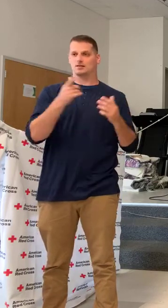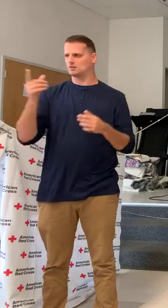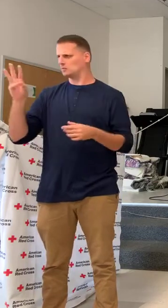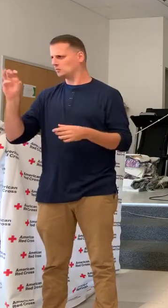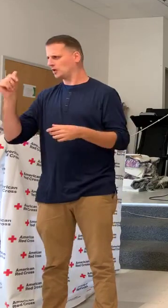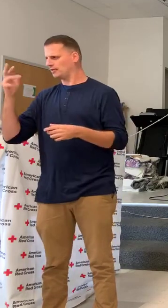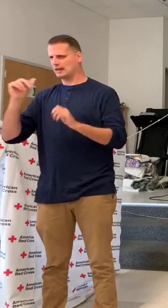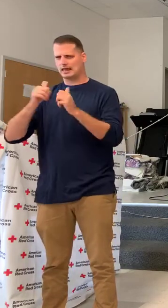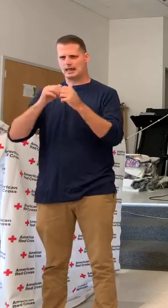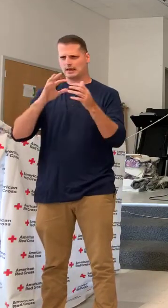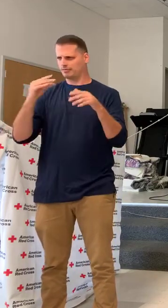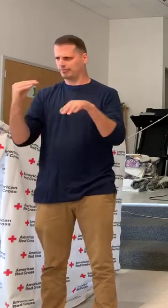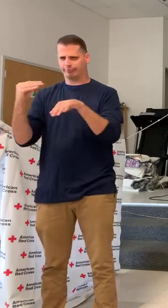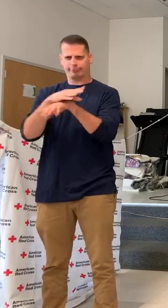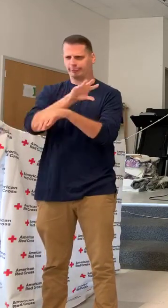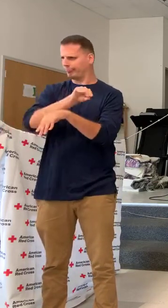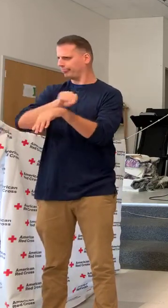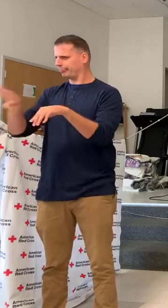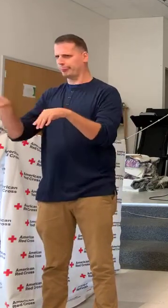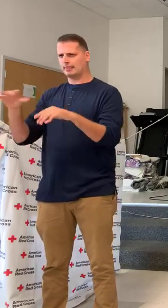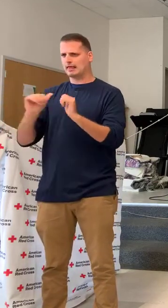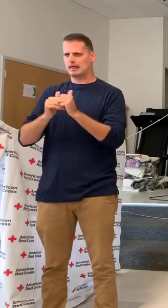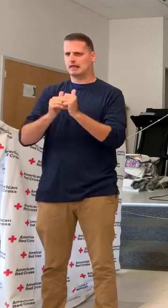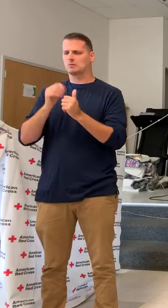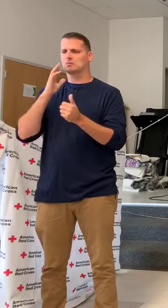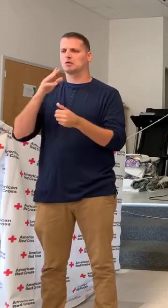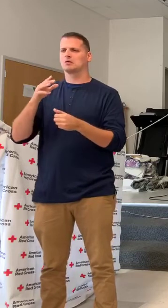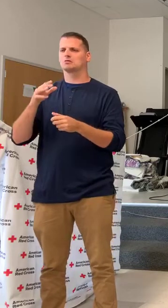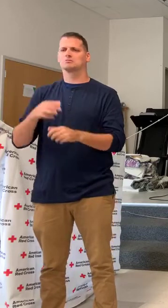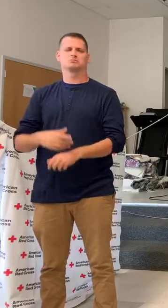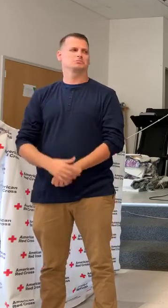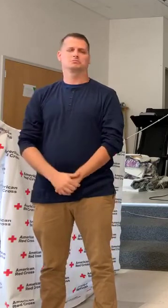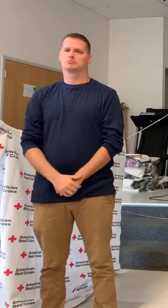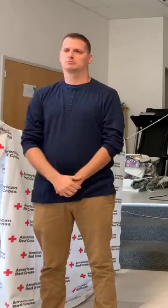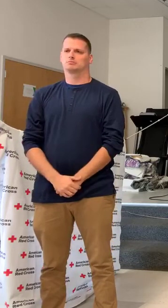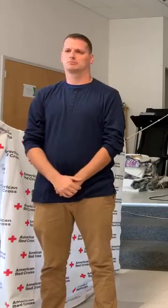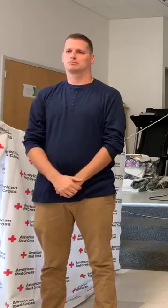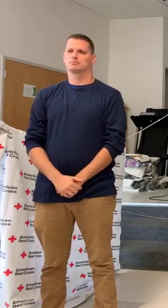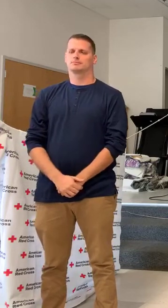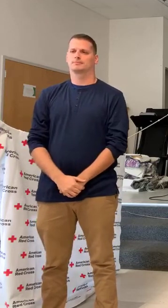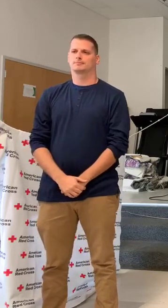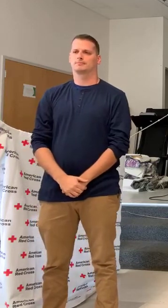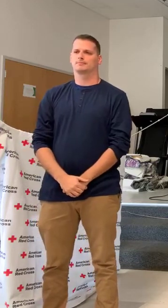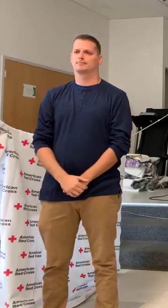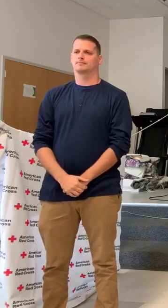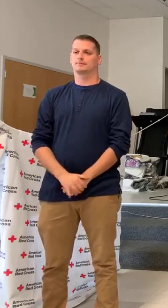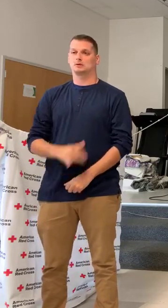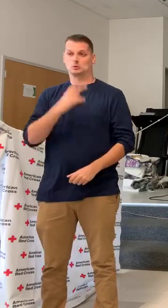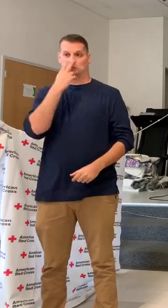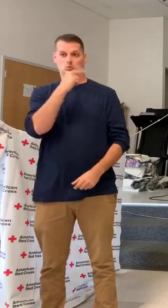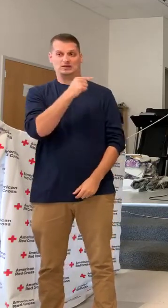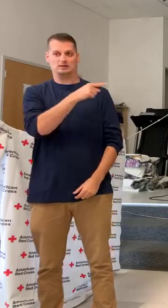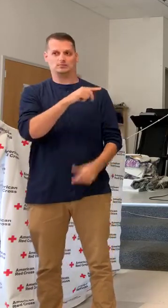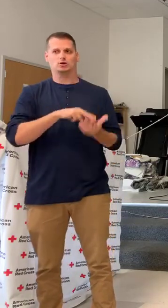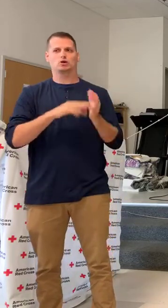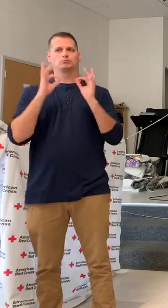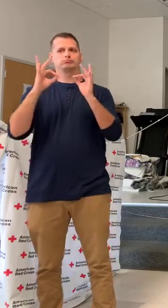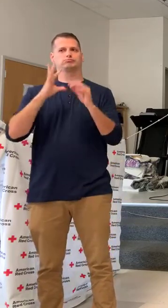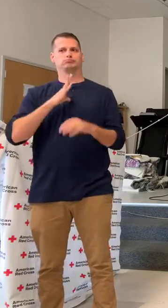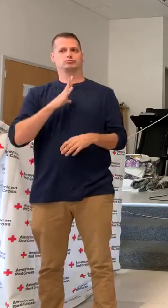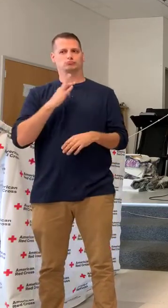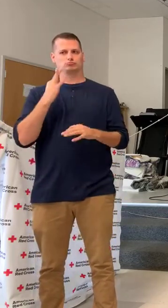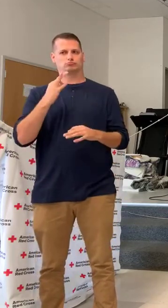behavior analyst, and how is that weather going to affect fire behavior. We see a lot of green showing up today, which is good. That cloud cover,